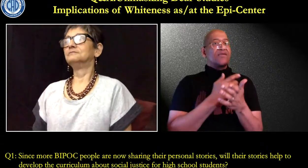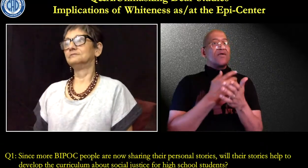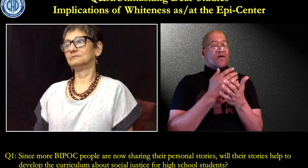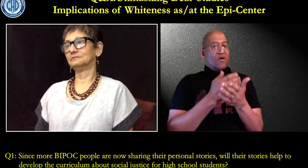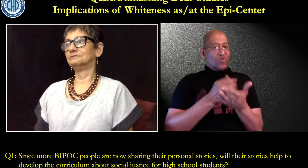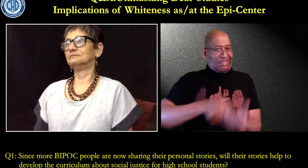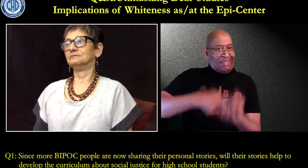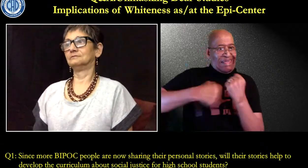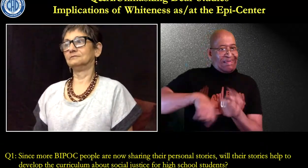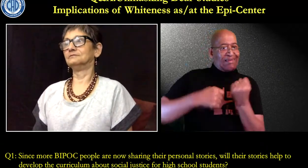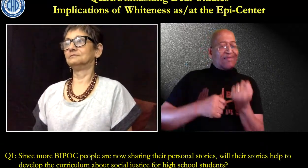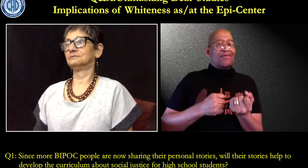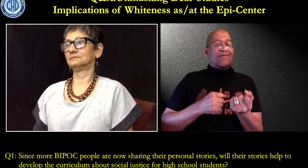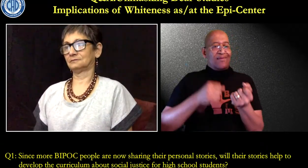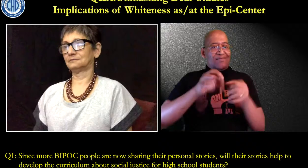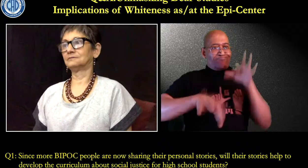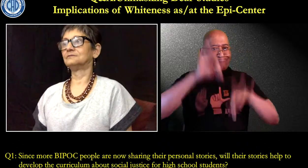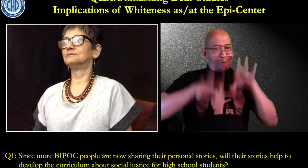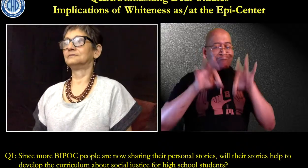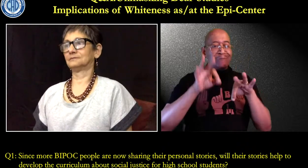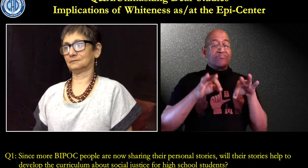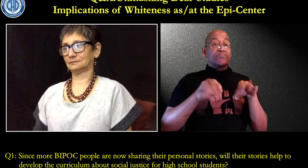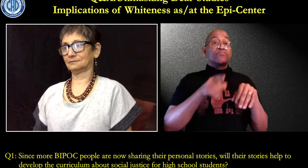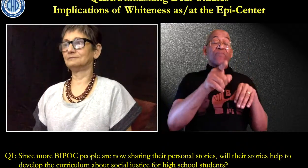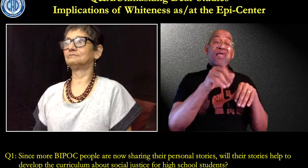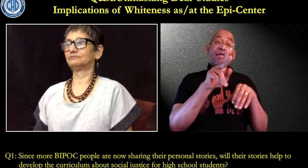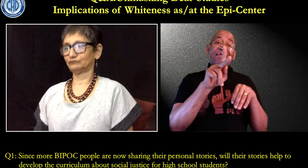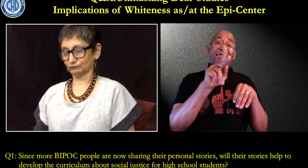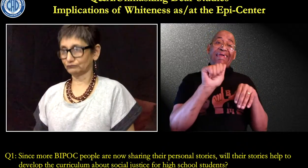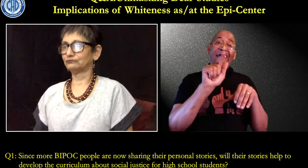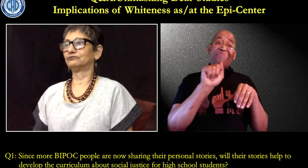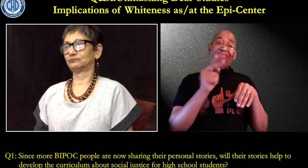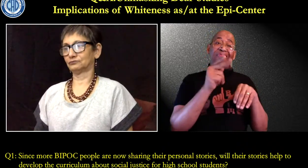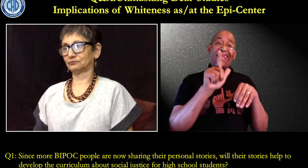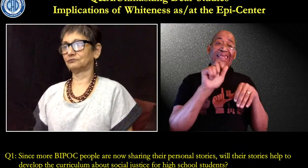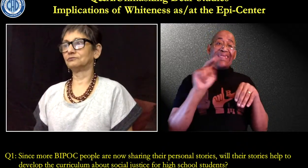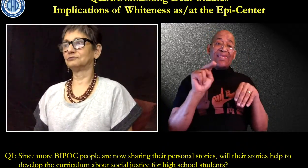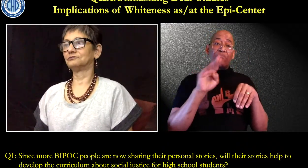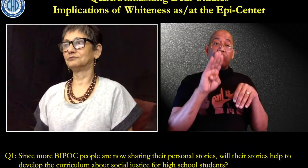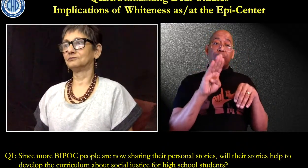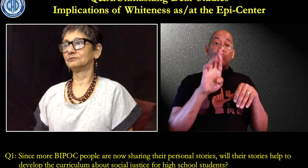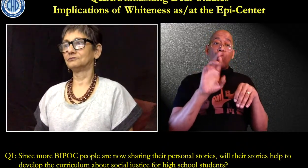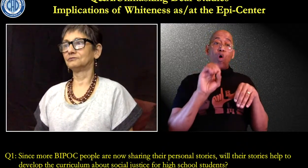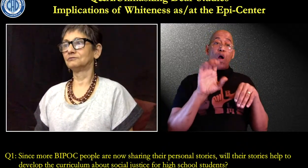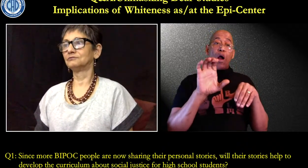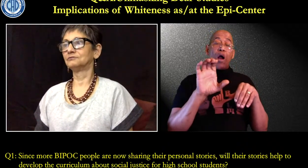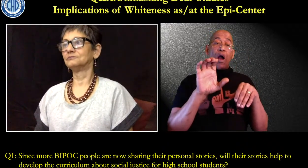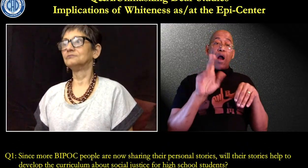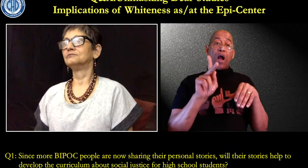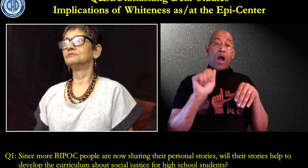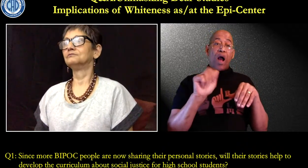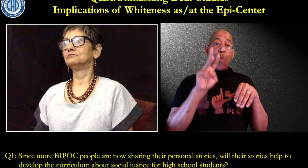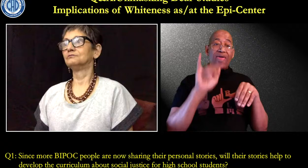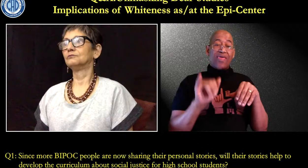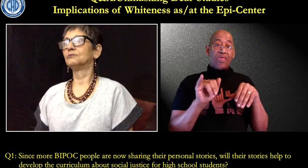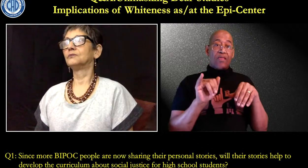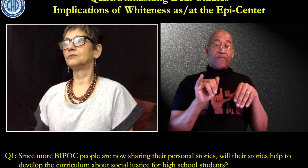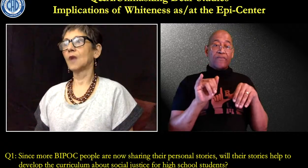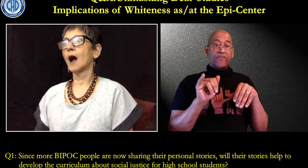get out the information from there. Really start digging, finding that history.